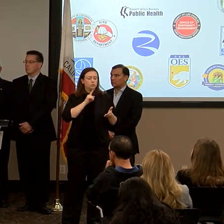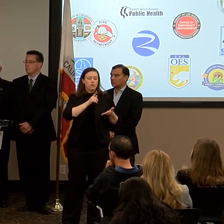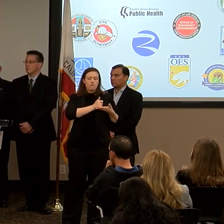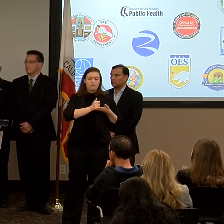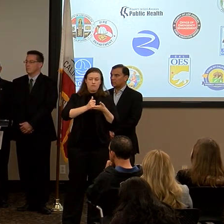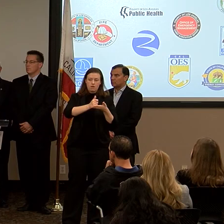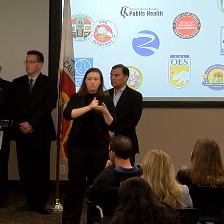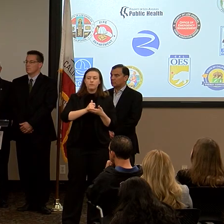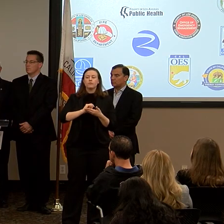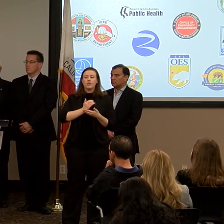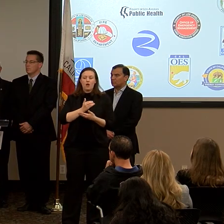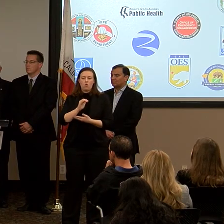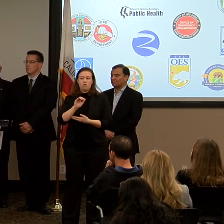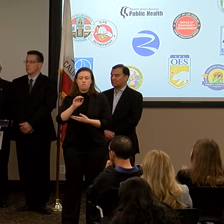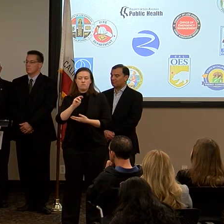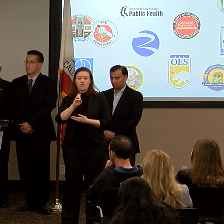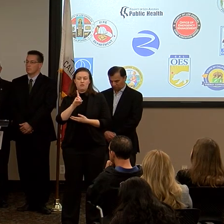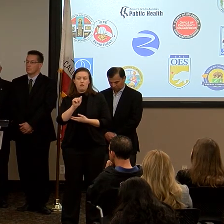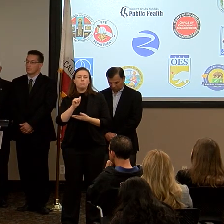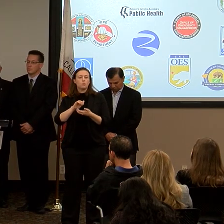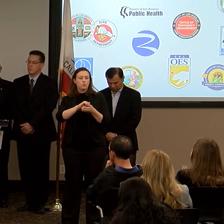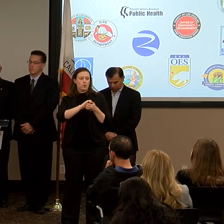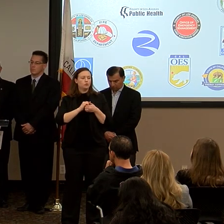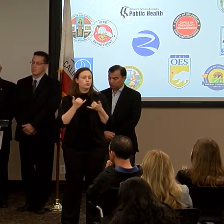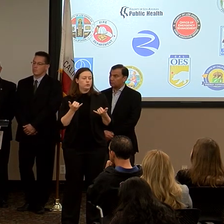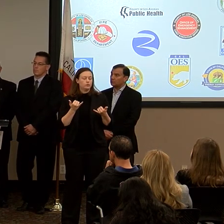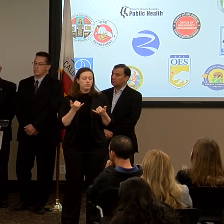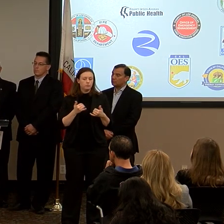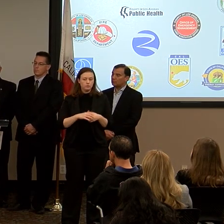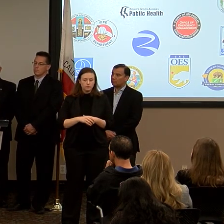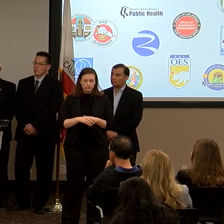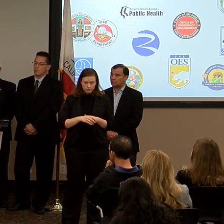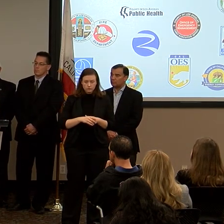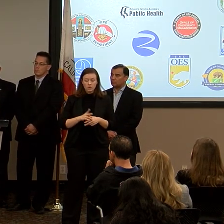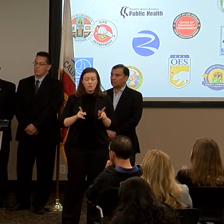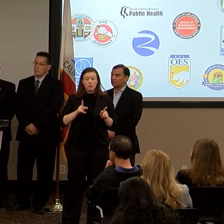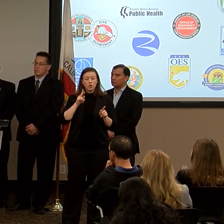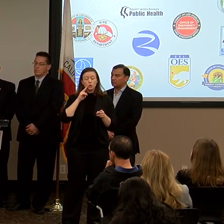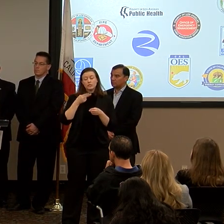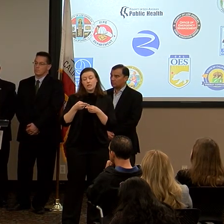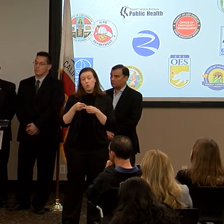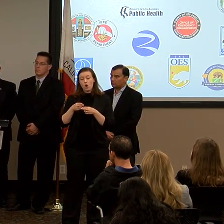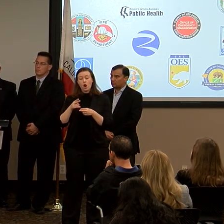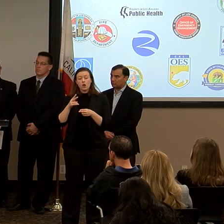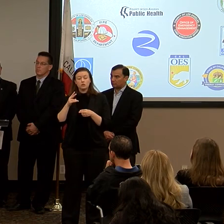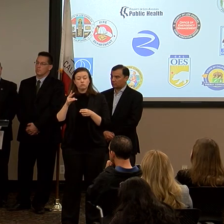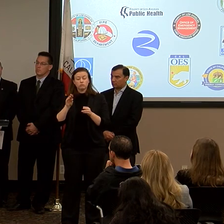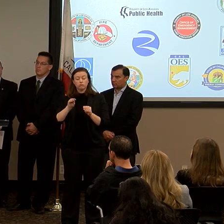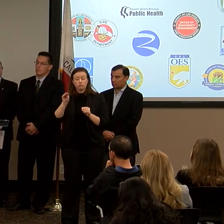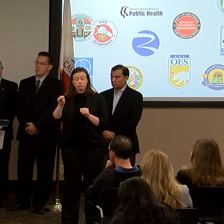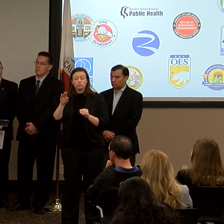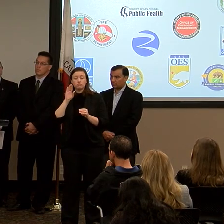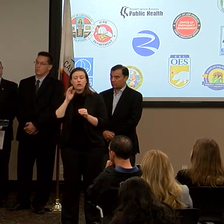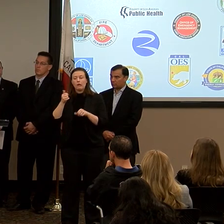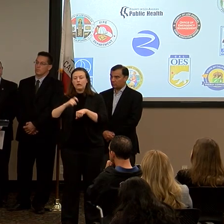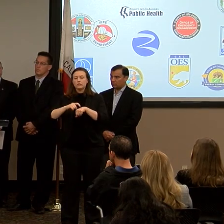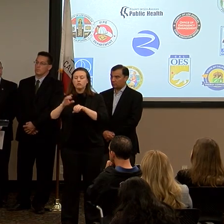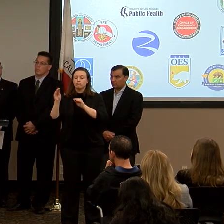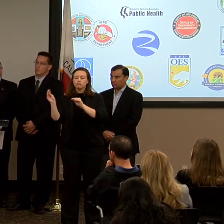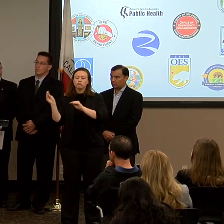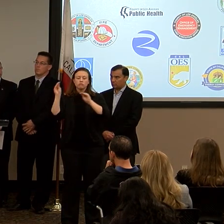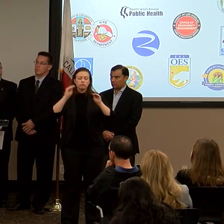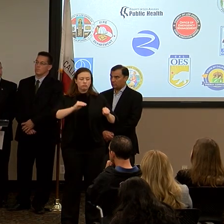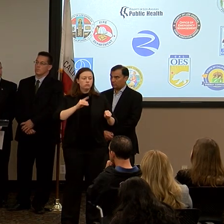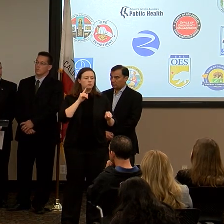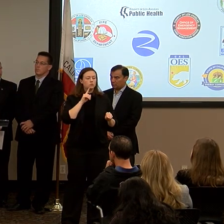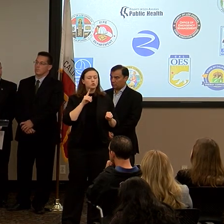all of our media partners here today. Residents who temporarily relocated can start returning home anytime to join their neighbors who have lived